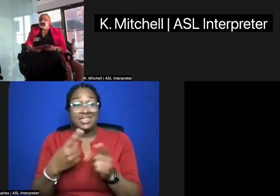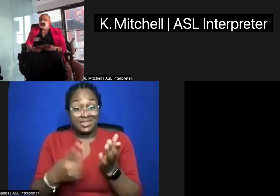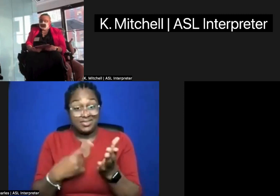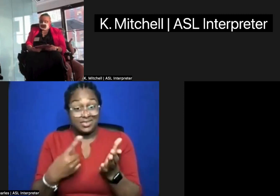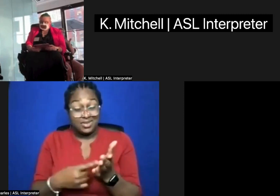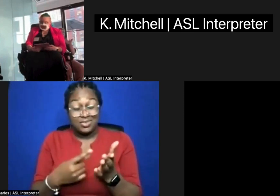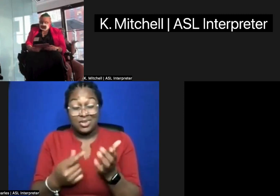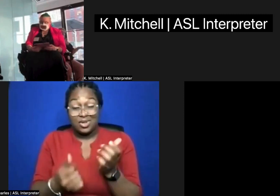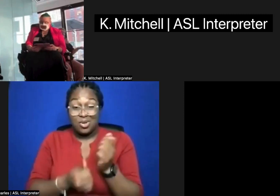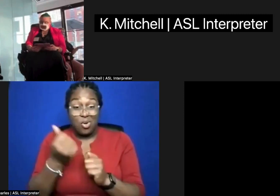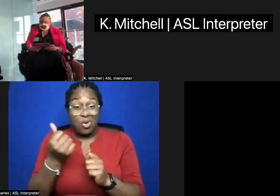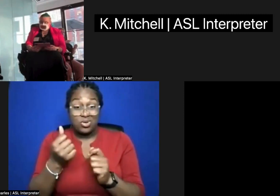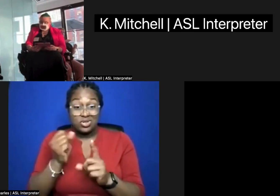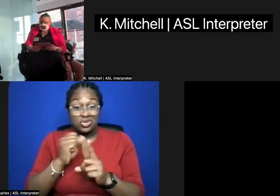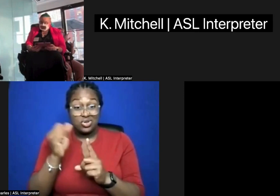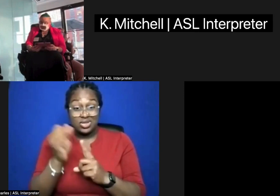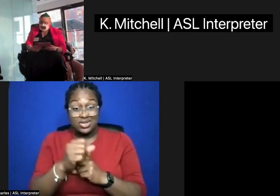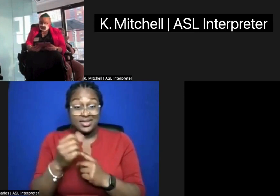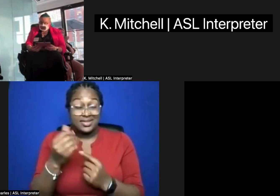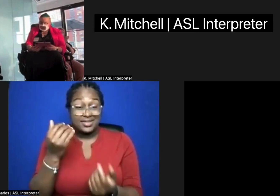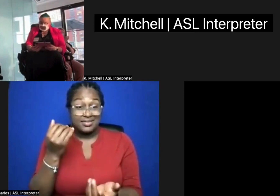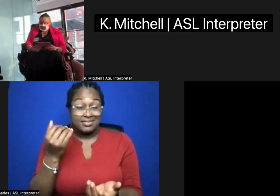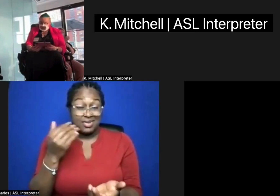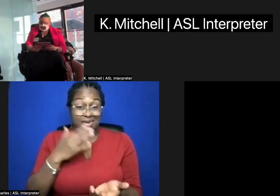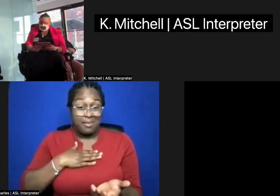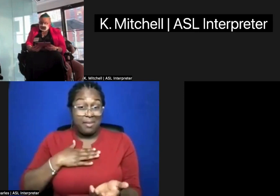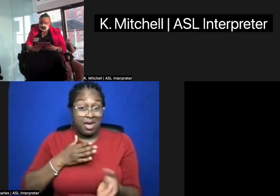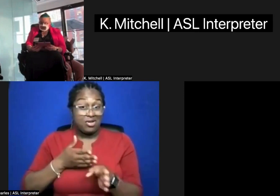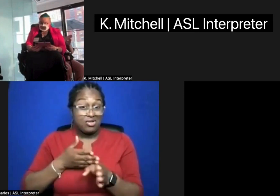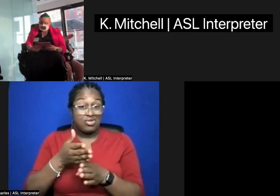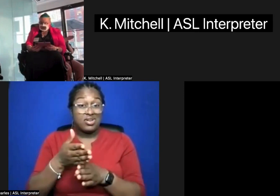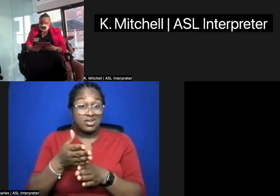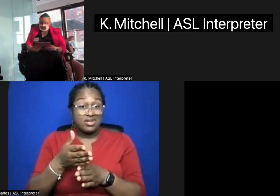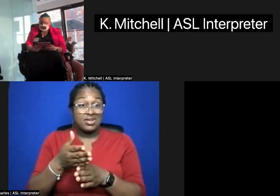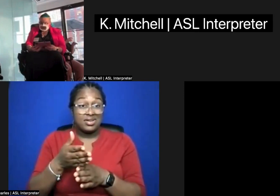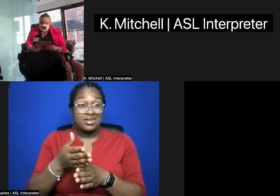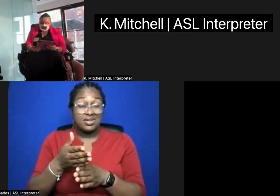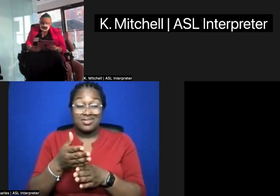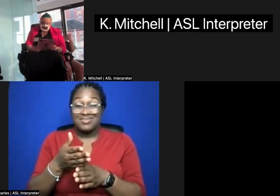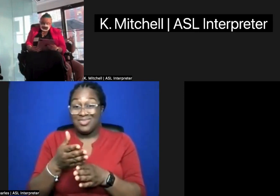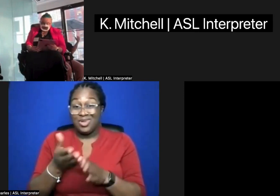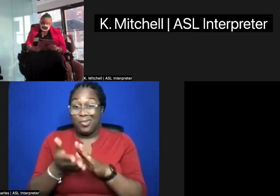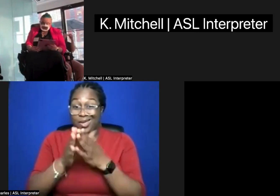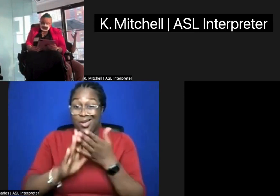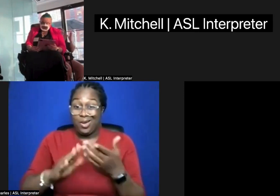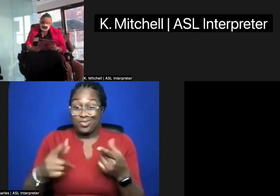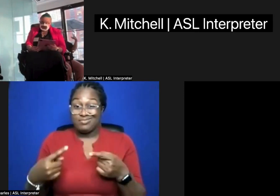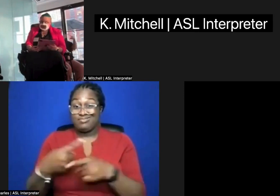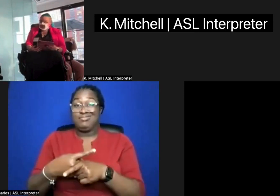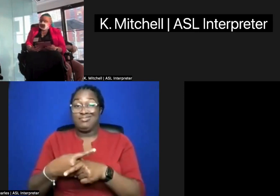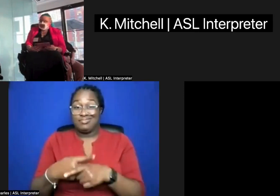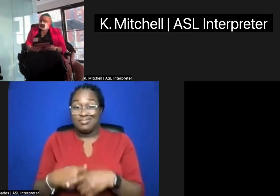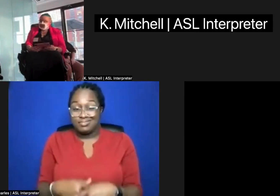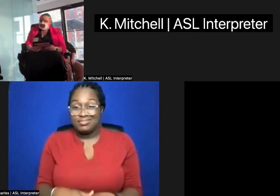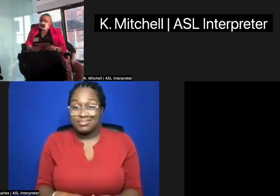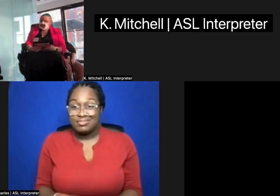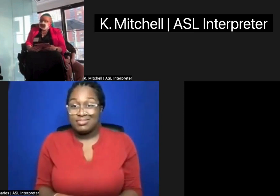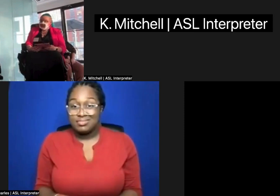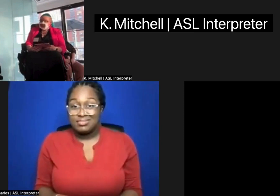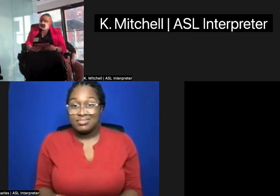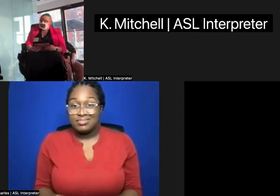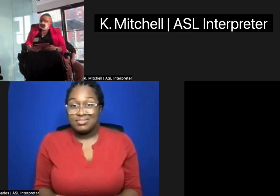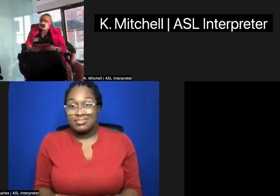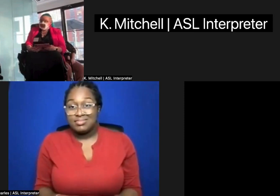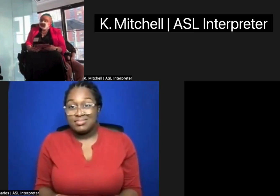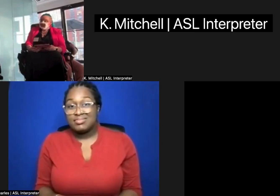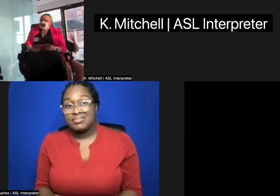most cases, in my career, it has turned out to be a conflict. So, I've come to expect it, so I'm not